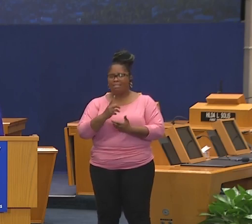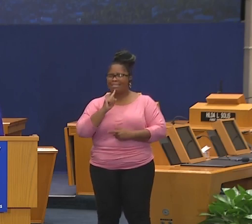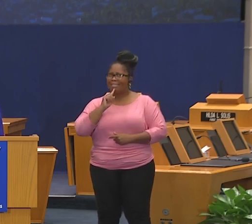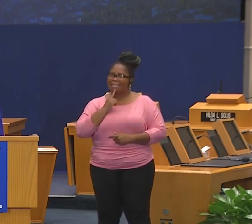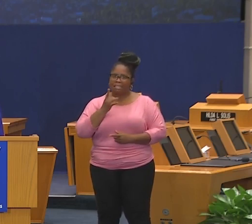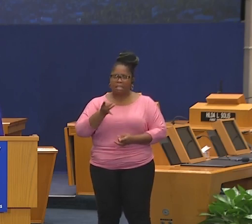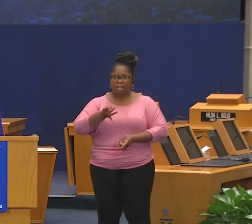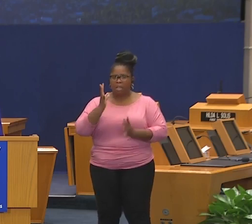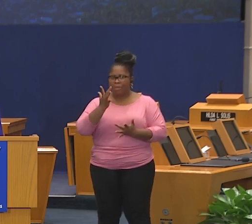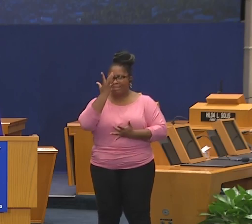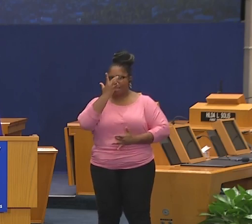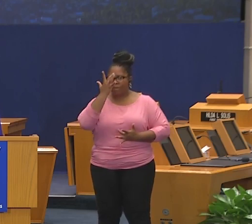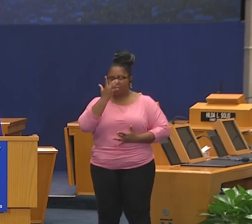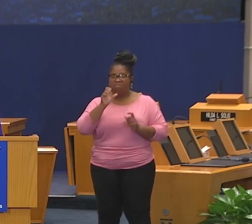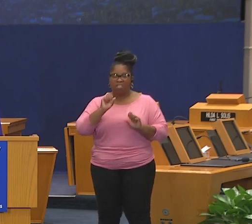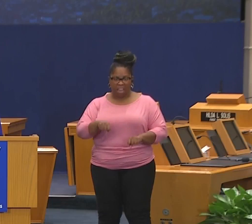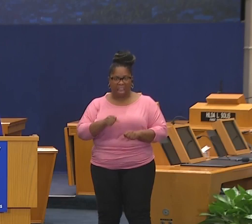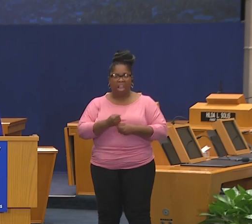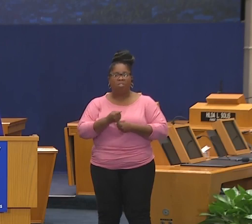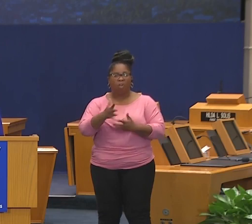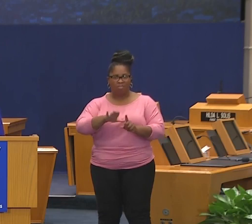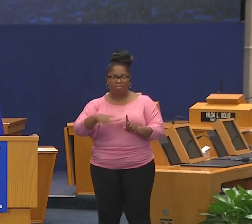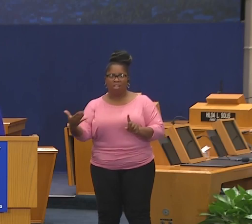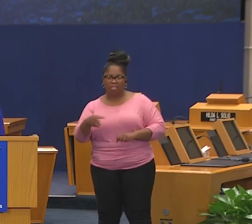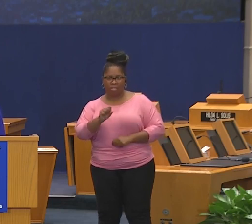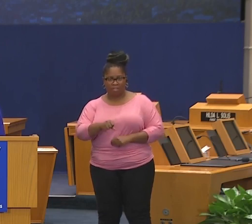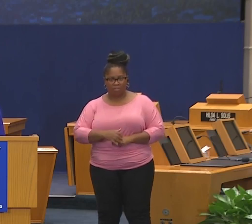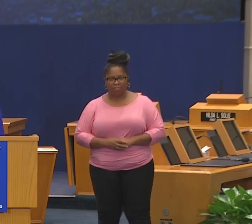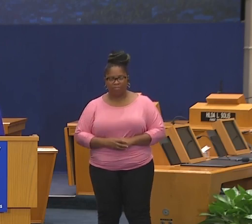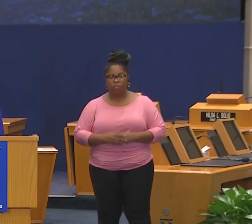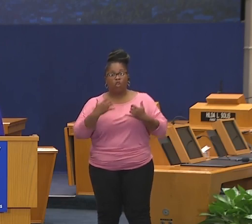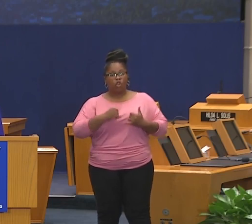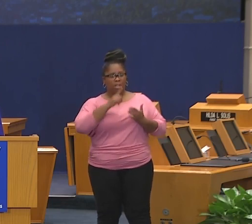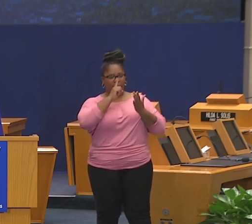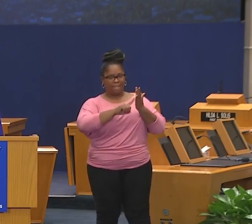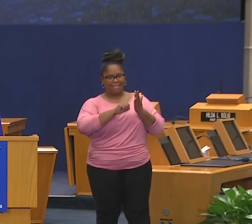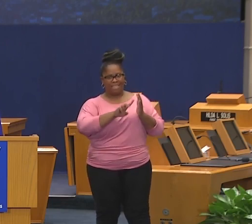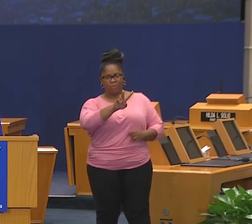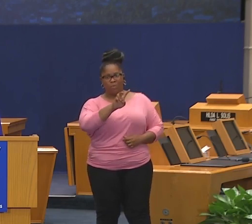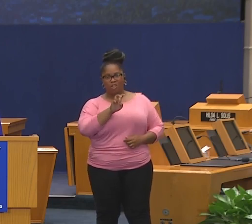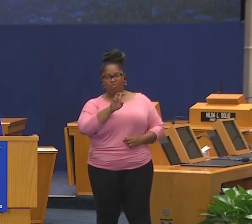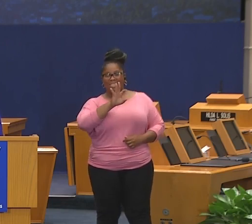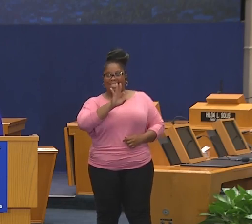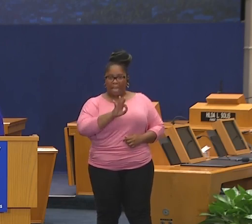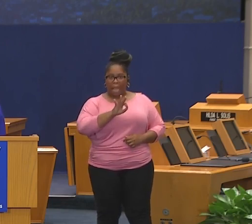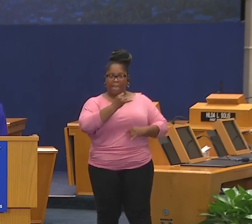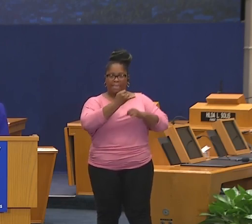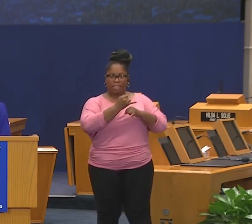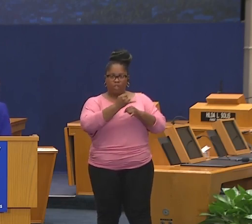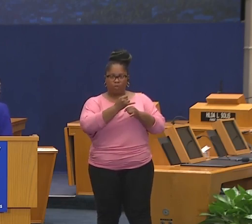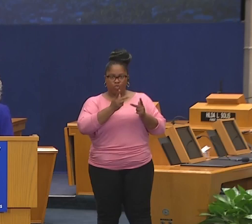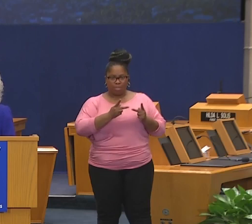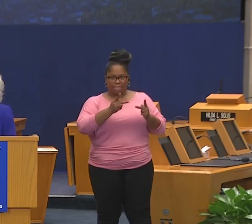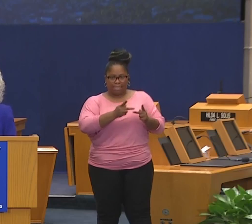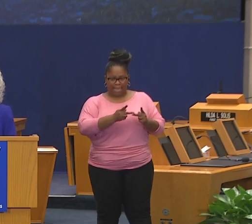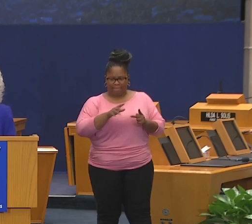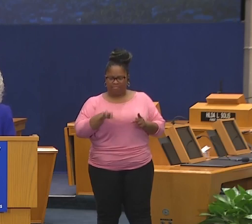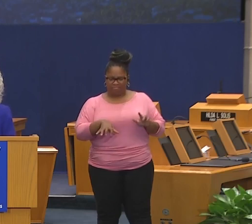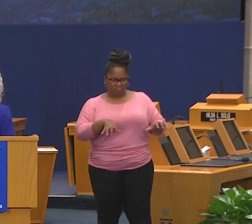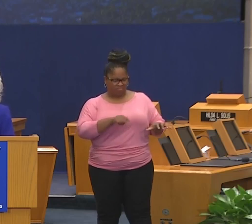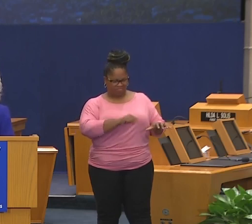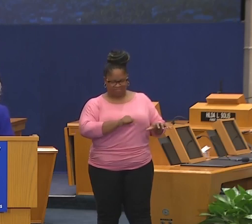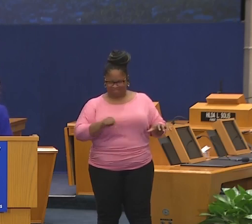death. We're also investigating 209 institutional settings where there is at least